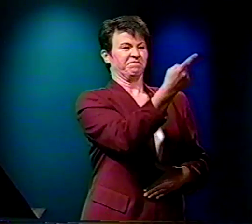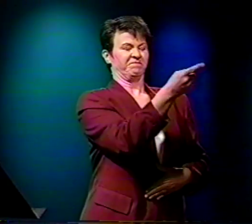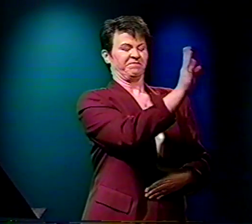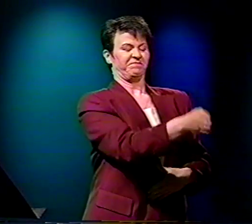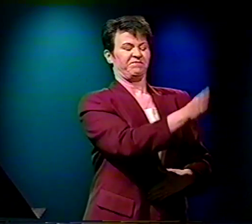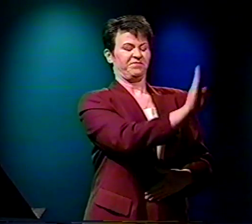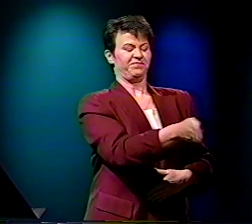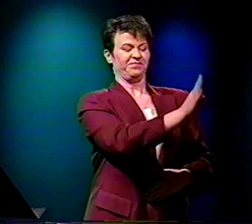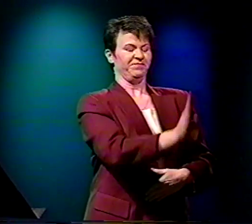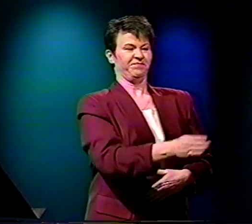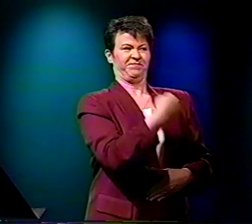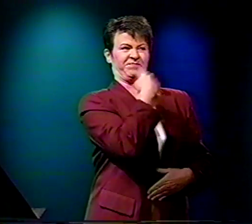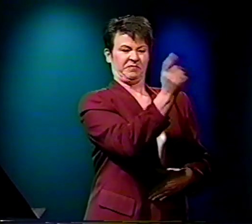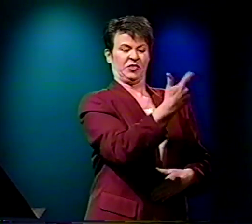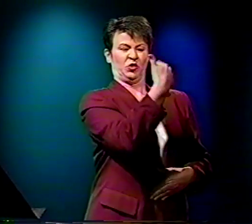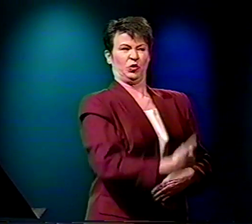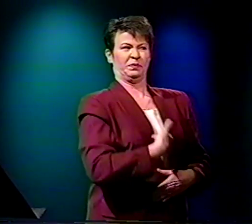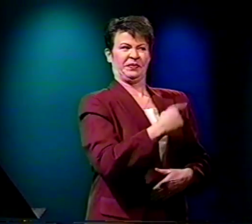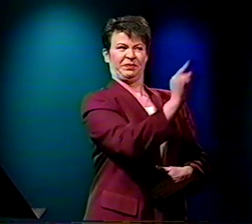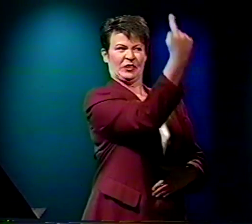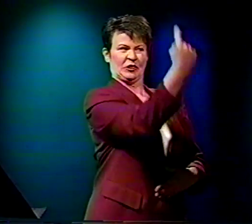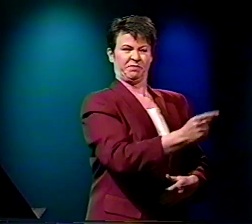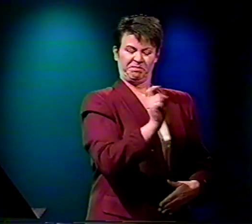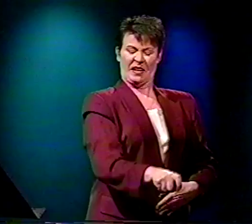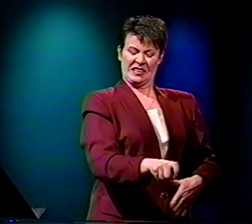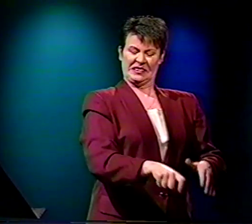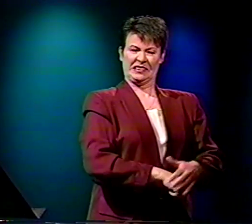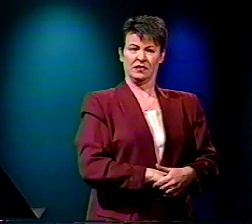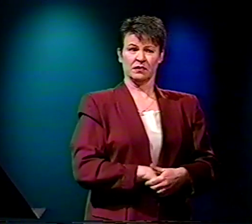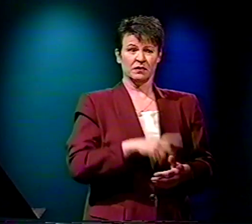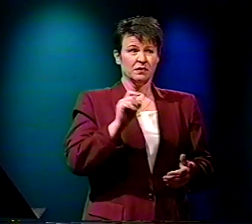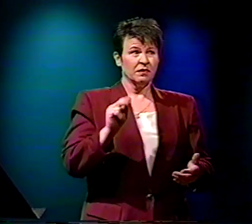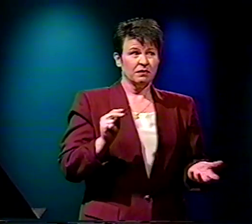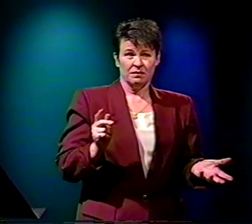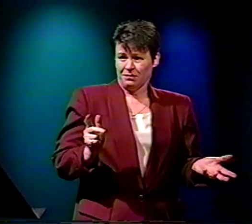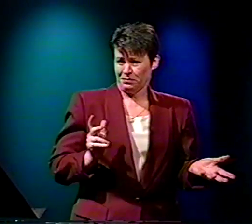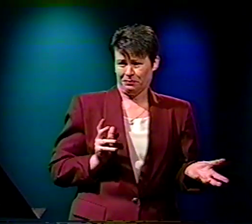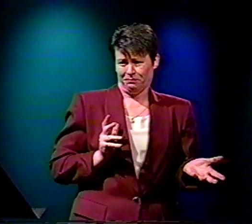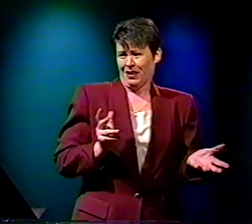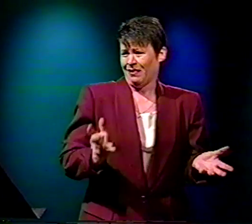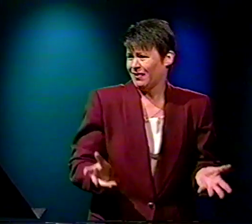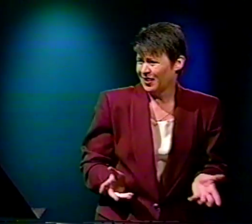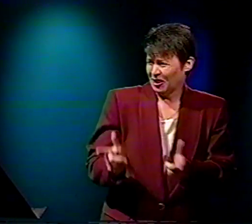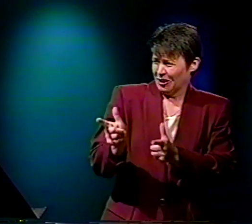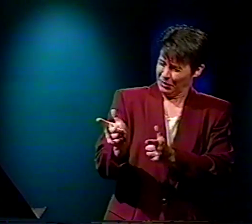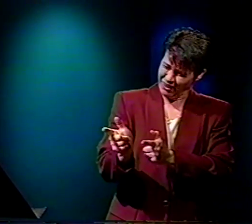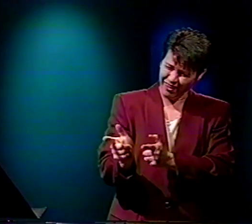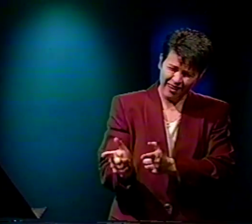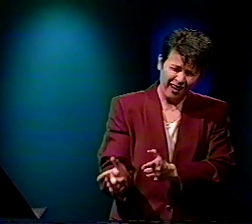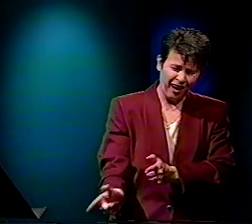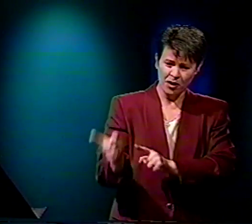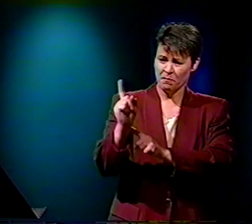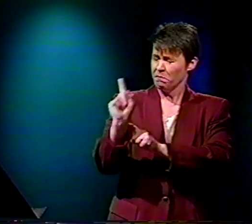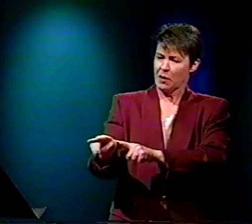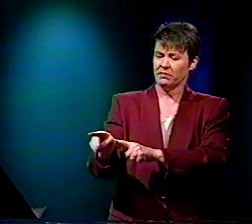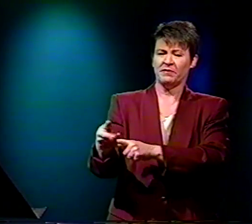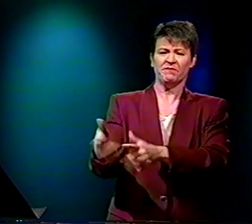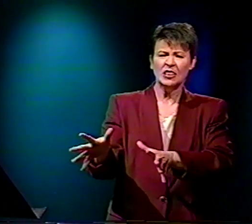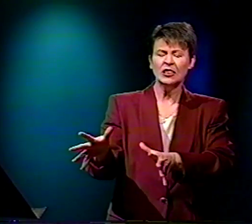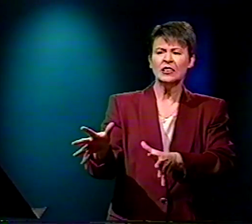said, I won't tell you. Never, never, never will I tell you. You'll have to kill me first. And the Don said, fine. And he blew him away, and the